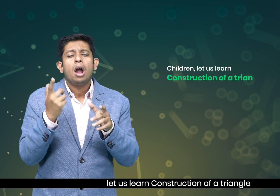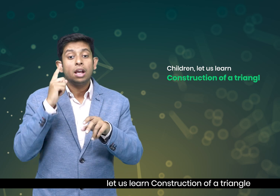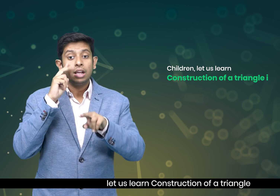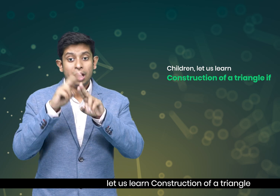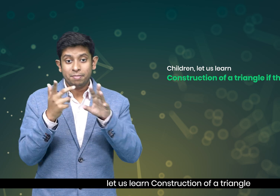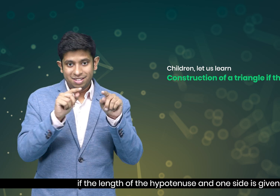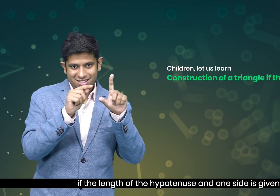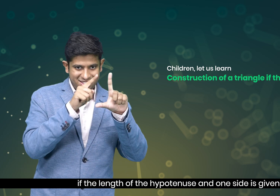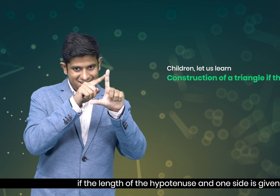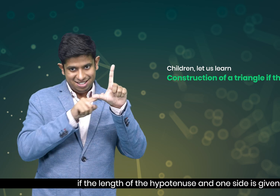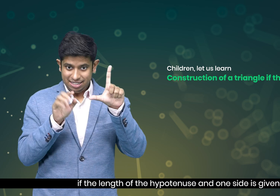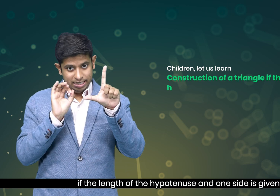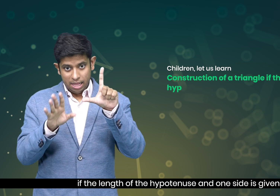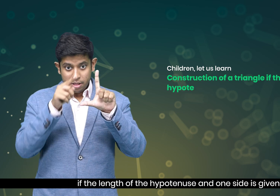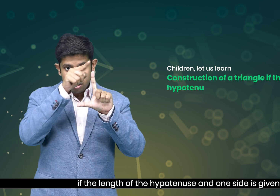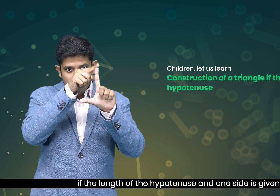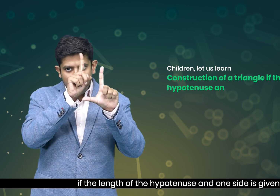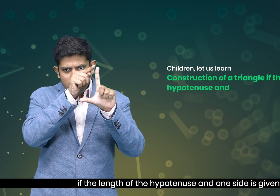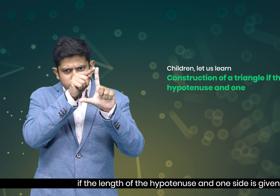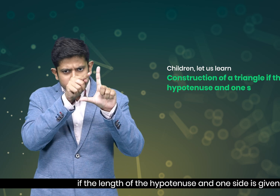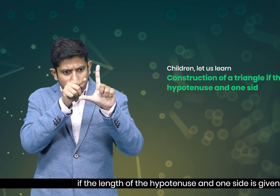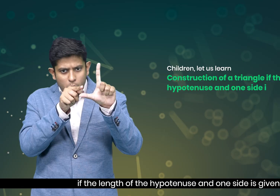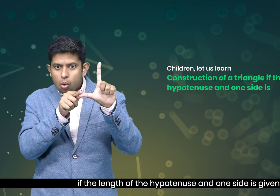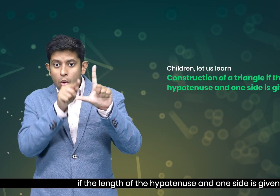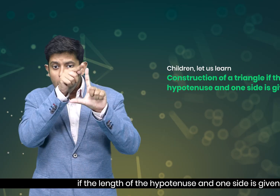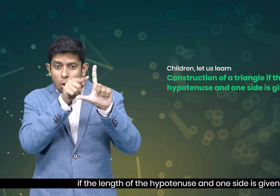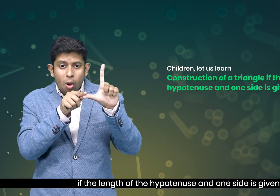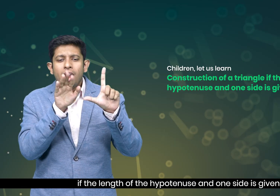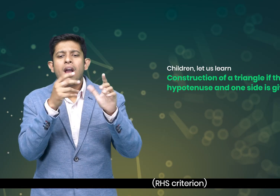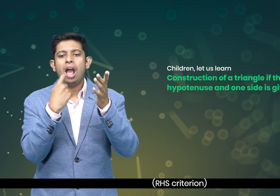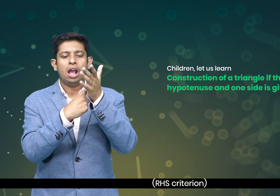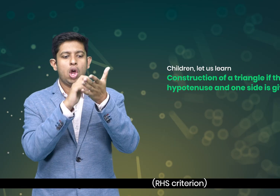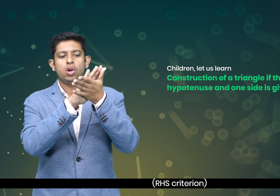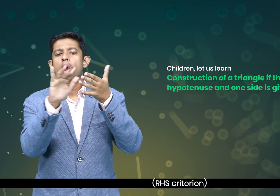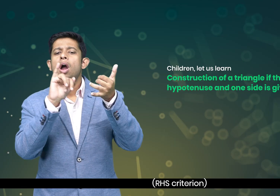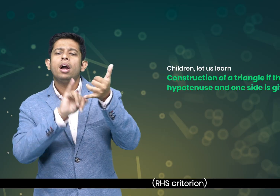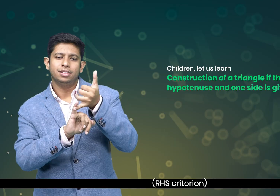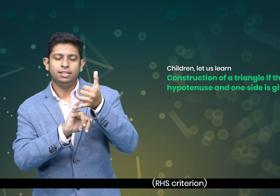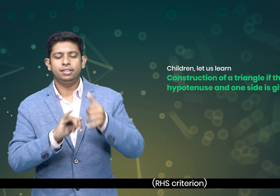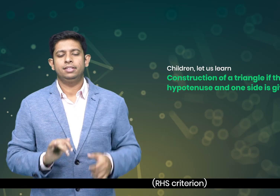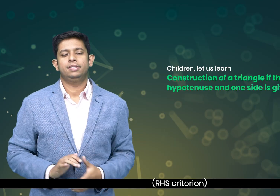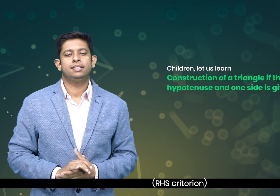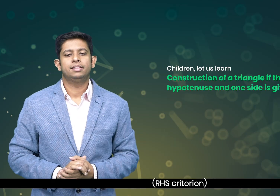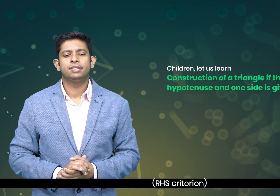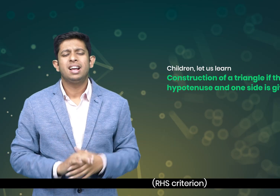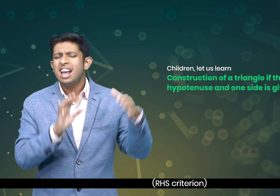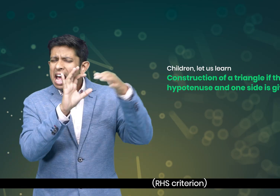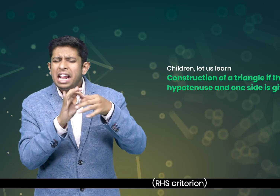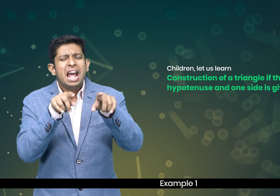triangle if the length of the hypotenuse and one side is given. Right hypotenuse side criterion.